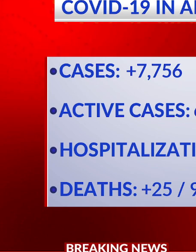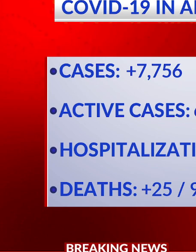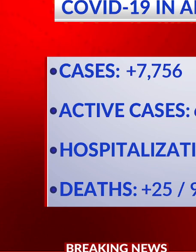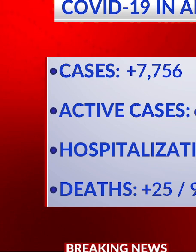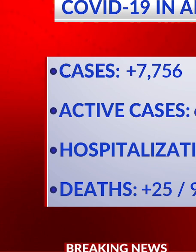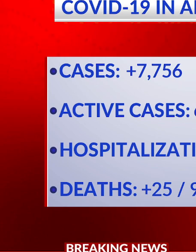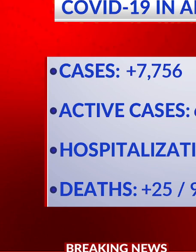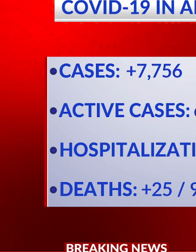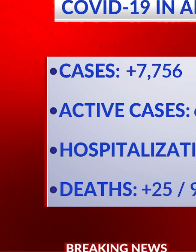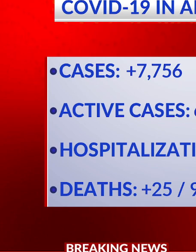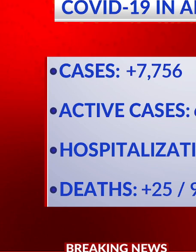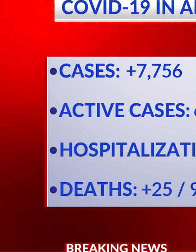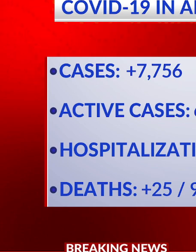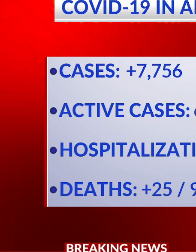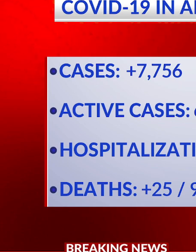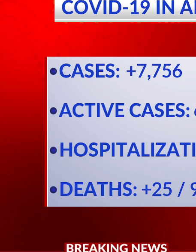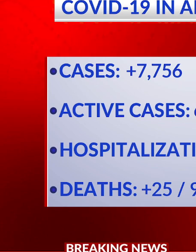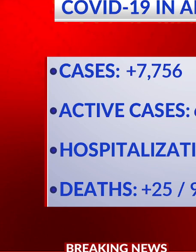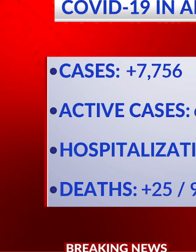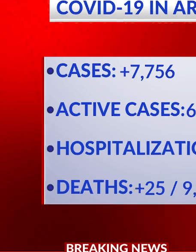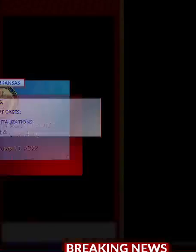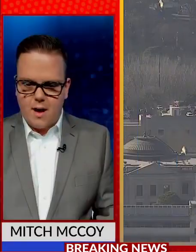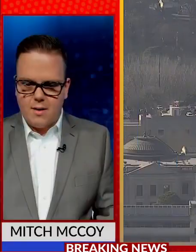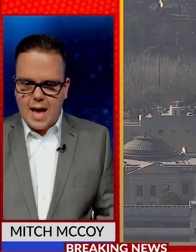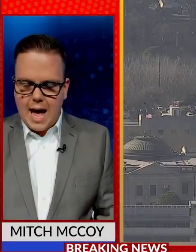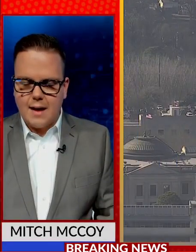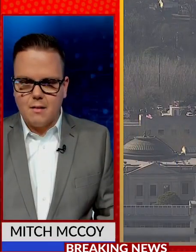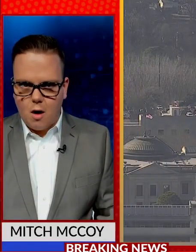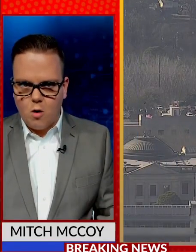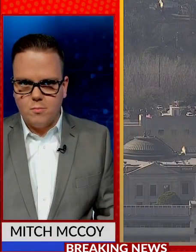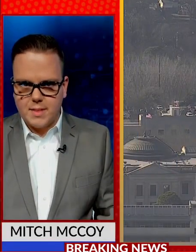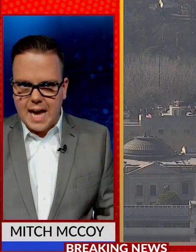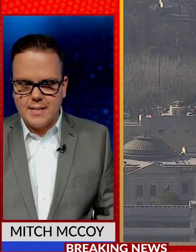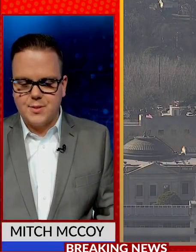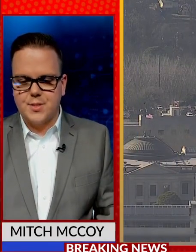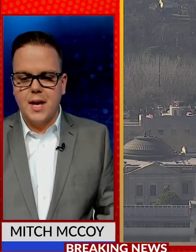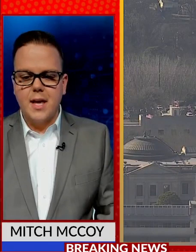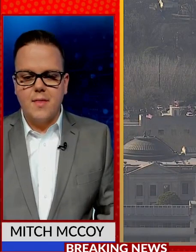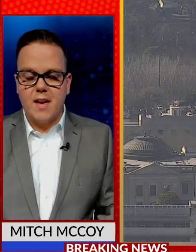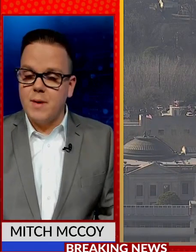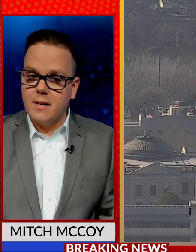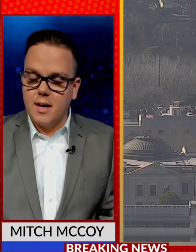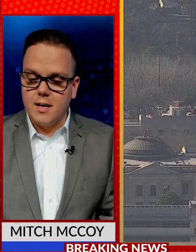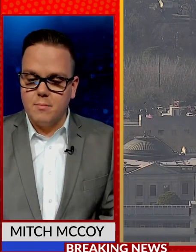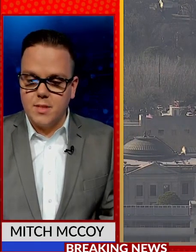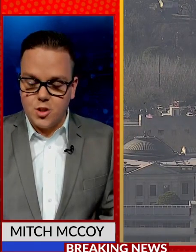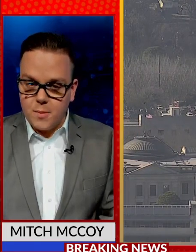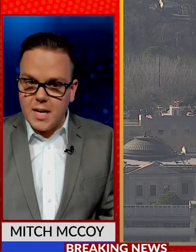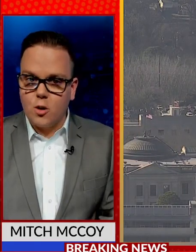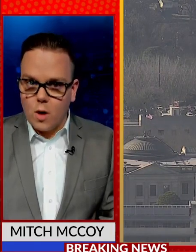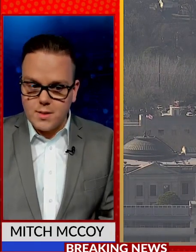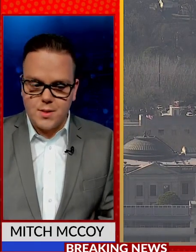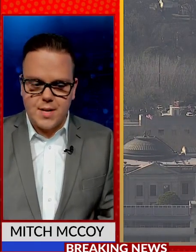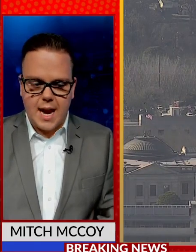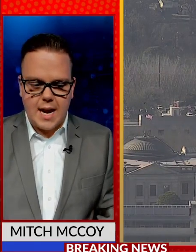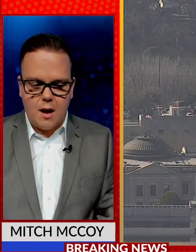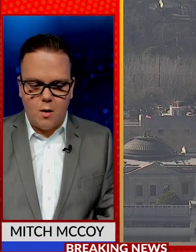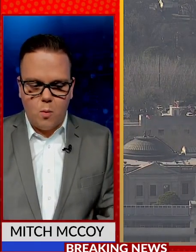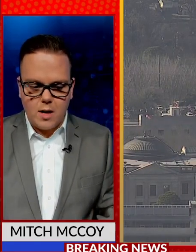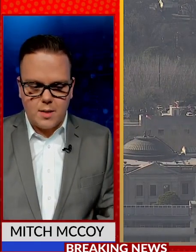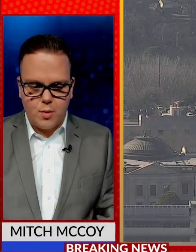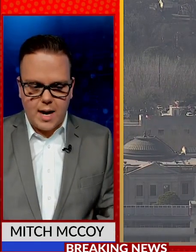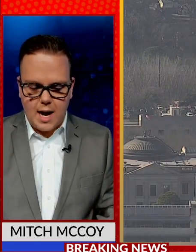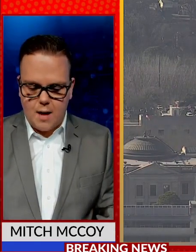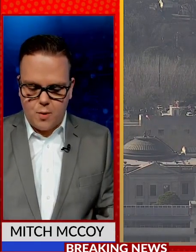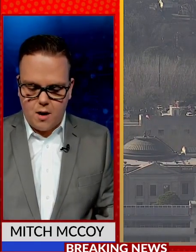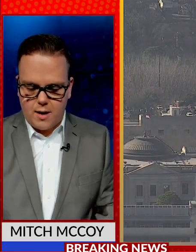saw that the governor was talking about at-home tests. They have been distributed across the state. I